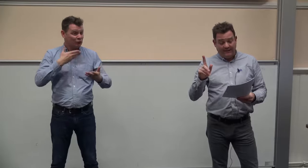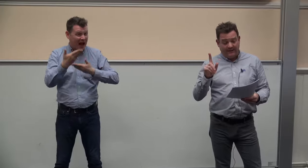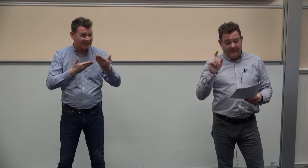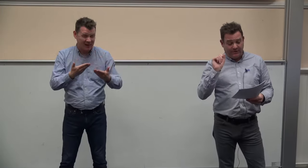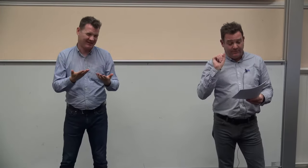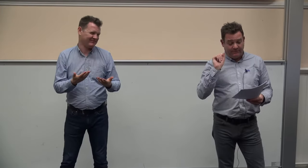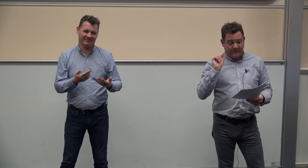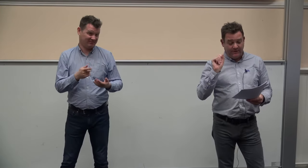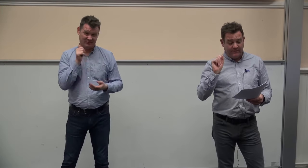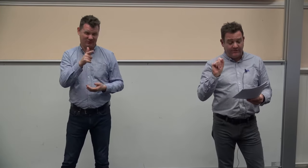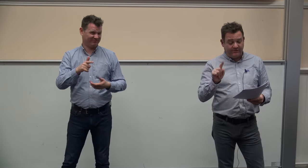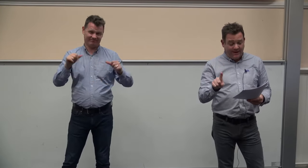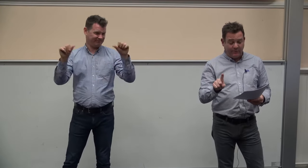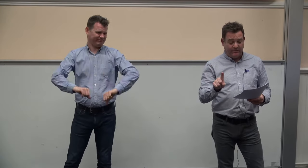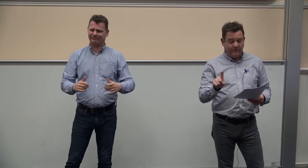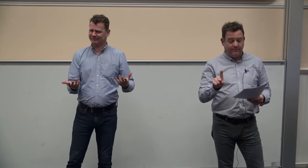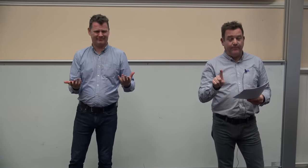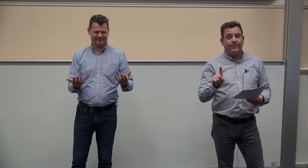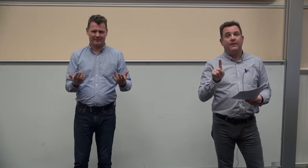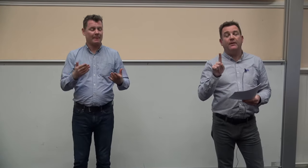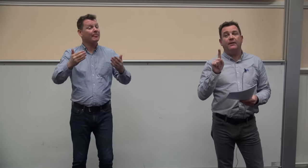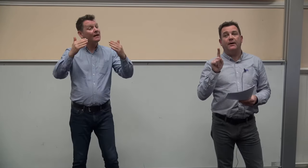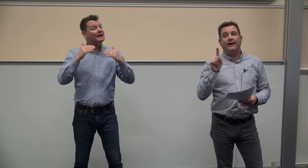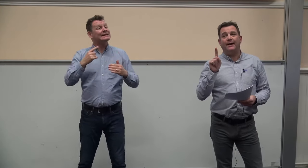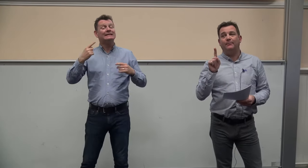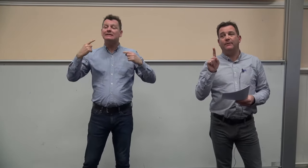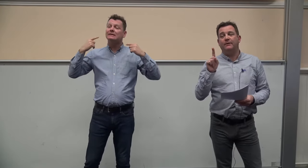And finally, in terms of sound,